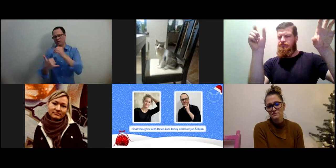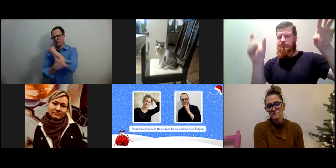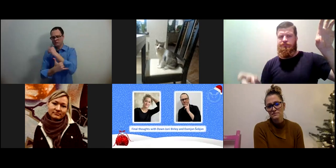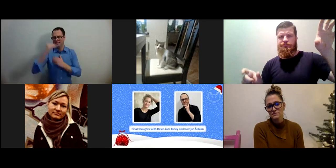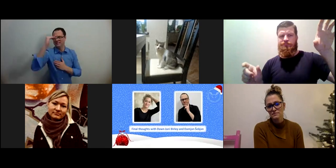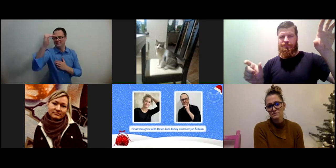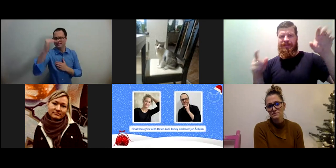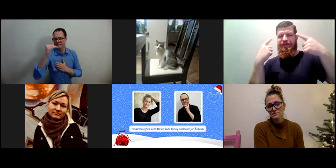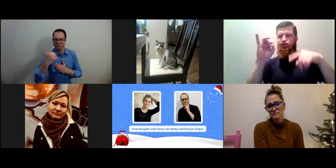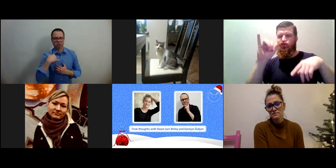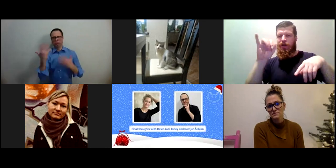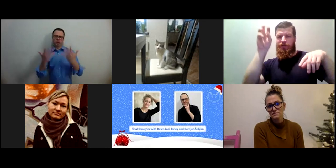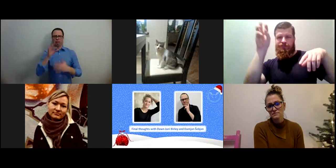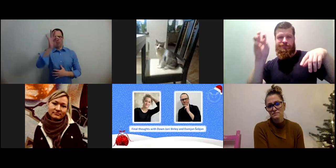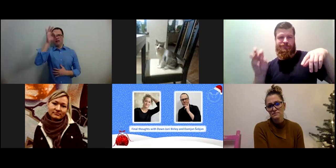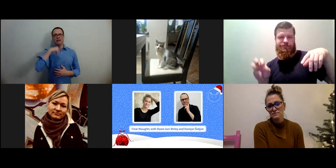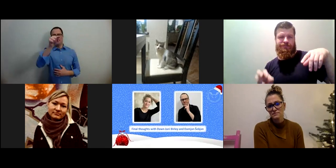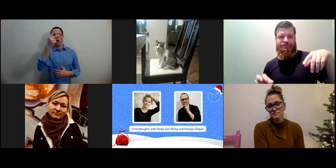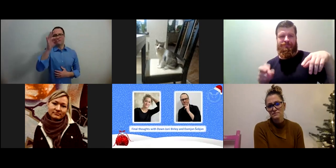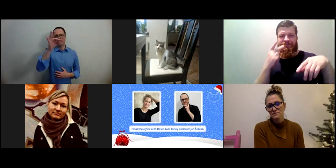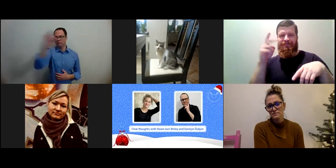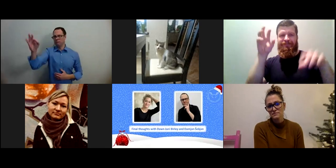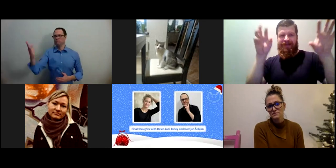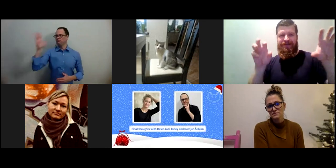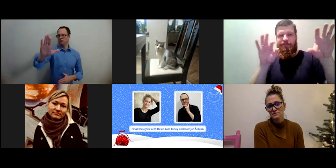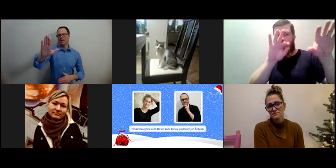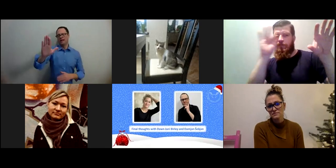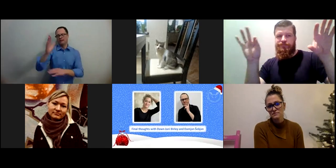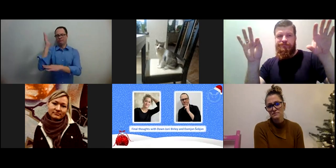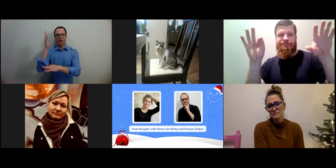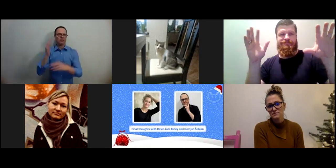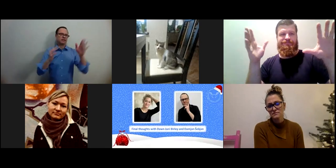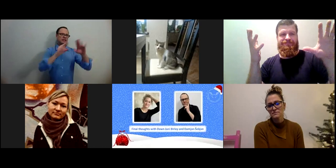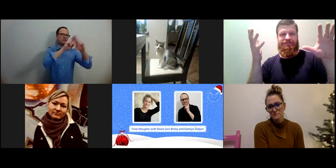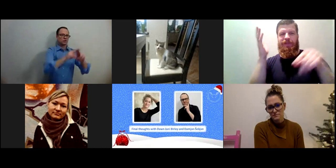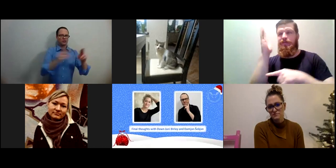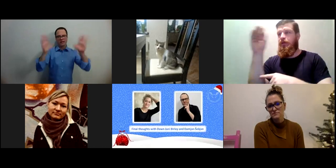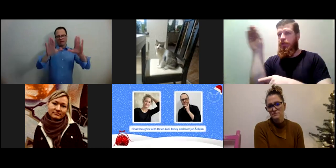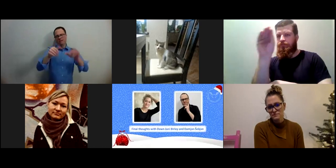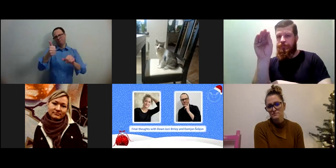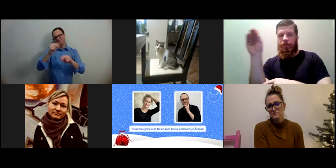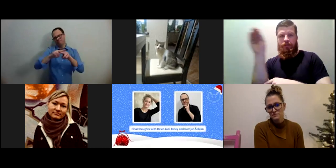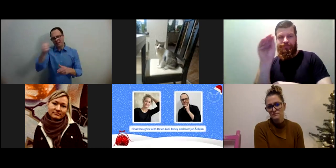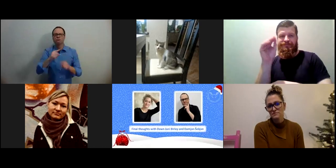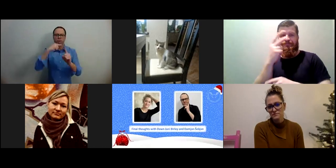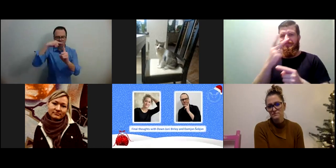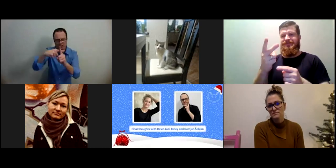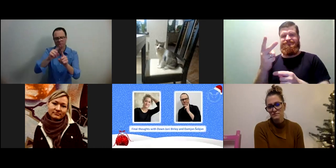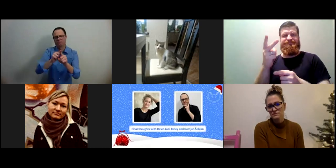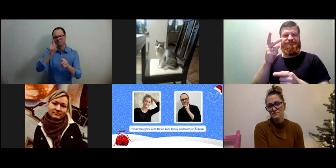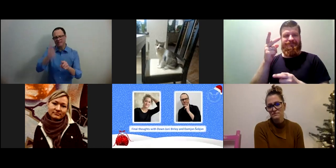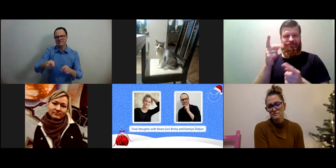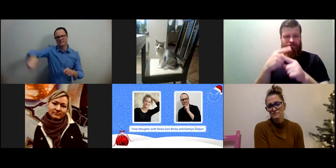upgrade their program so that people could pick their interpreter. They could